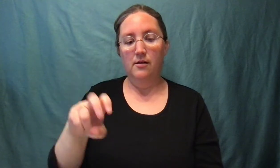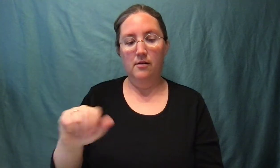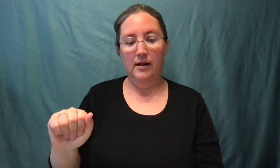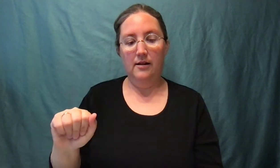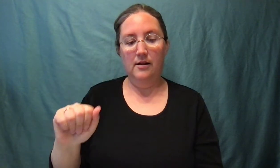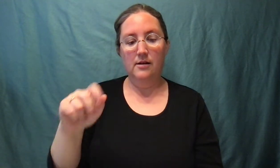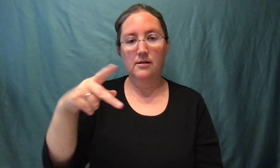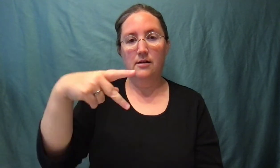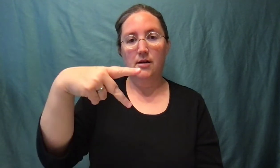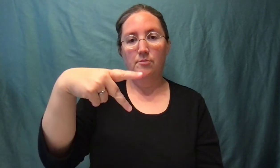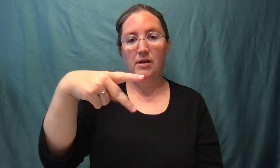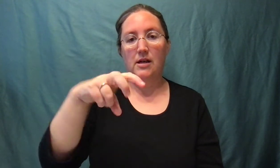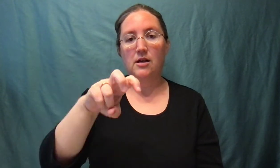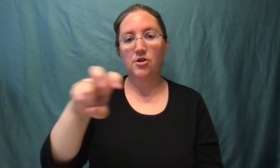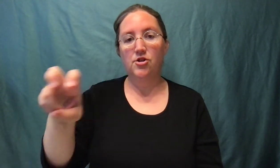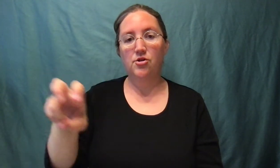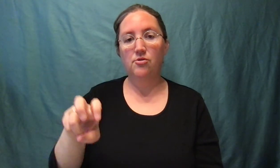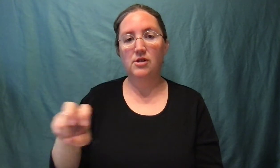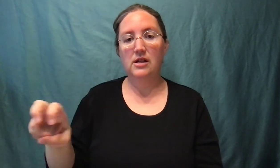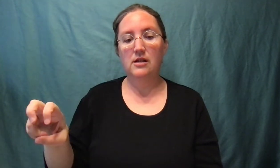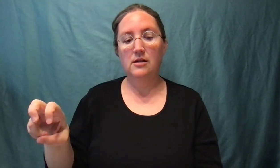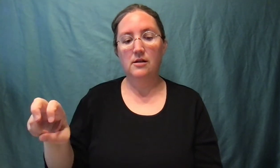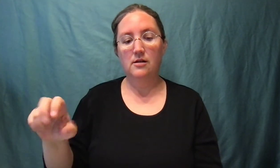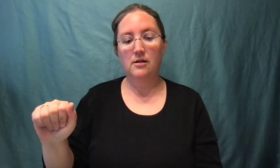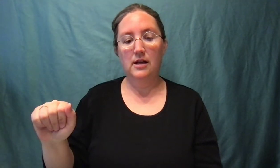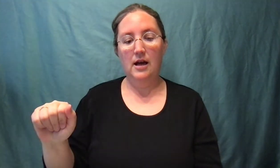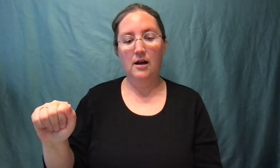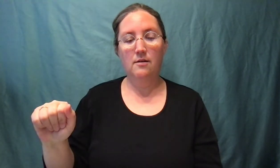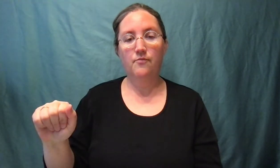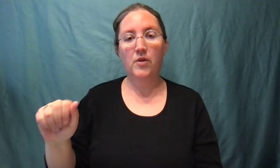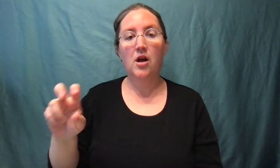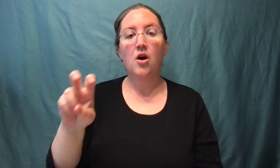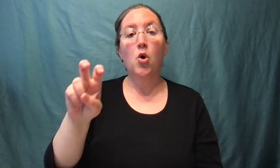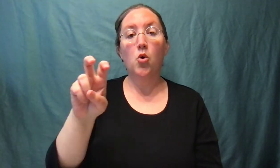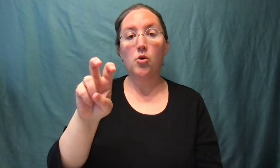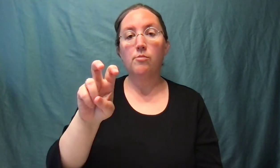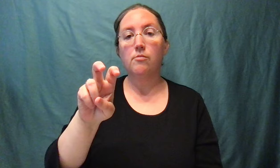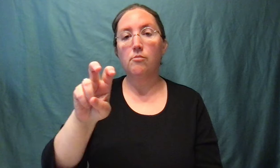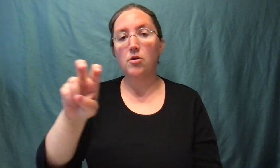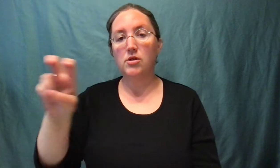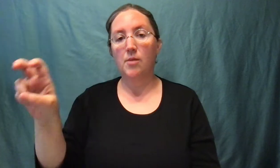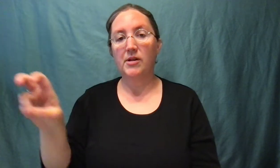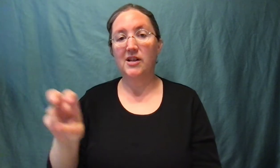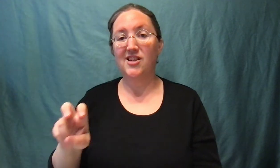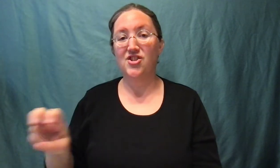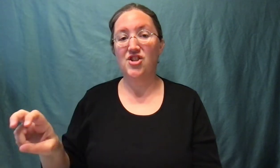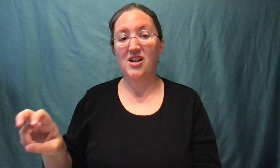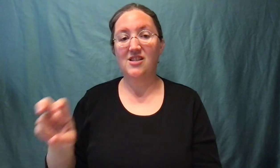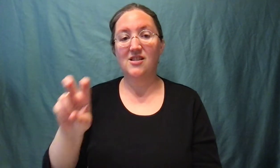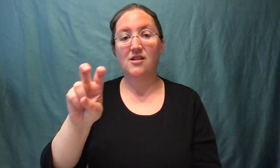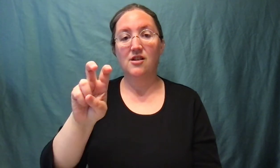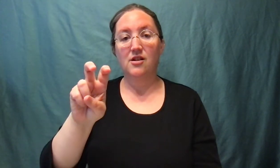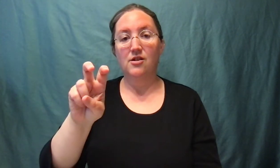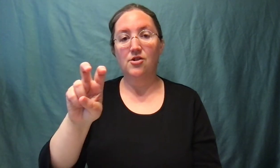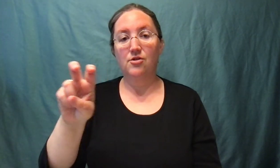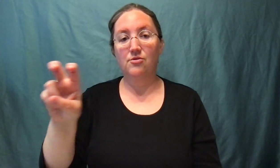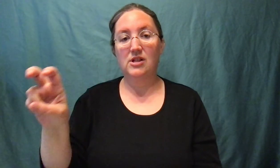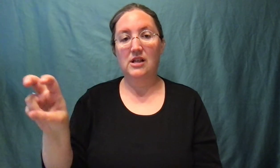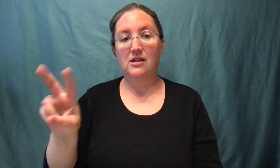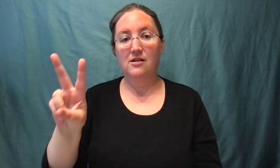like this, P, two Z's to the A, or most commonly just two Z's